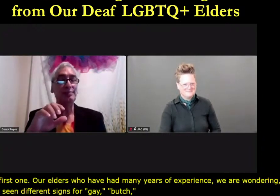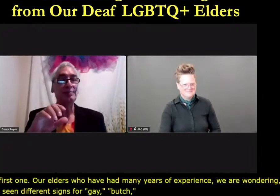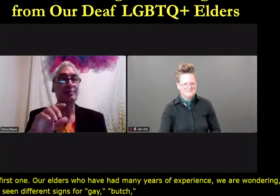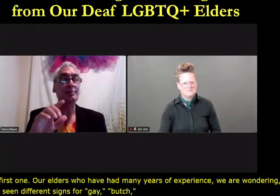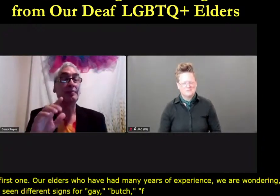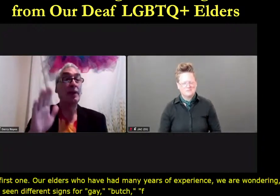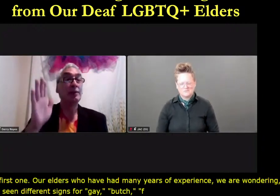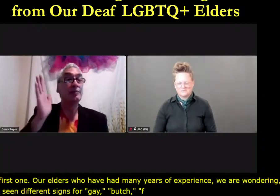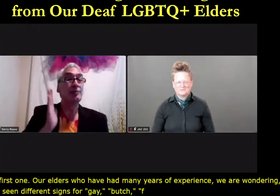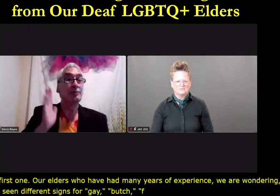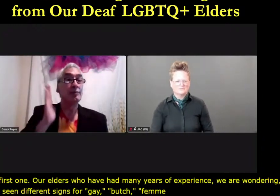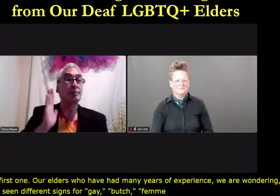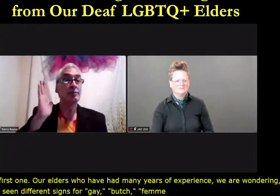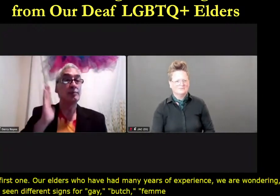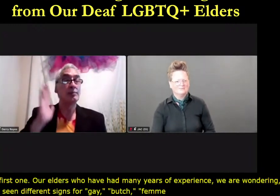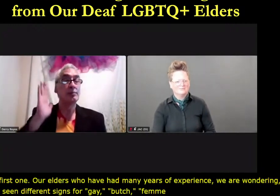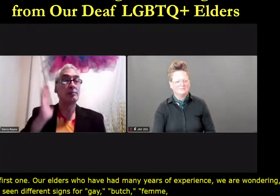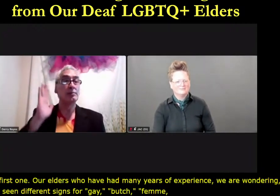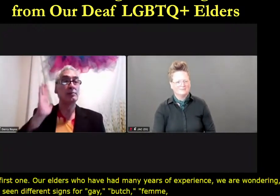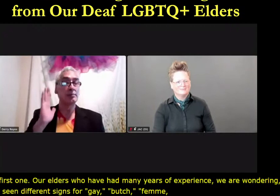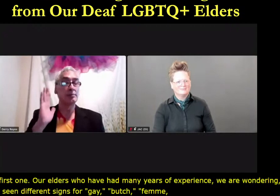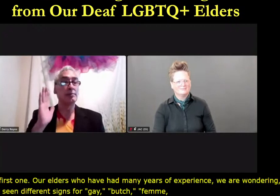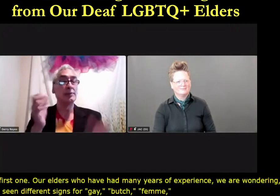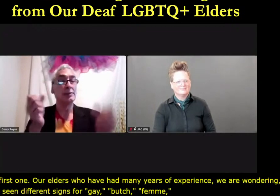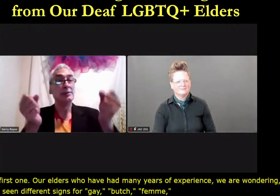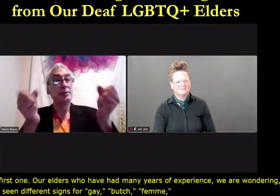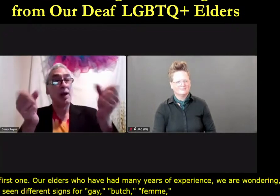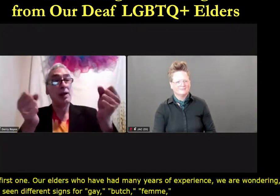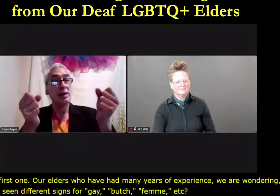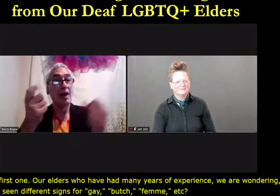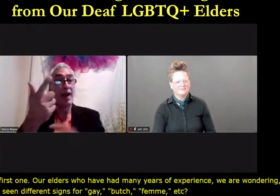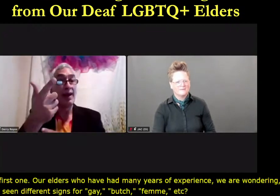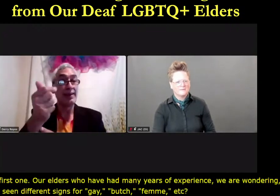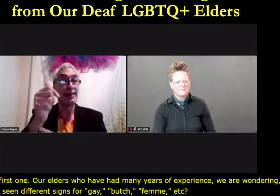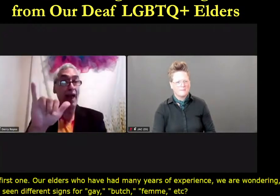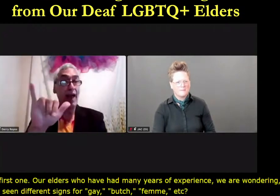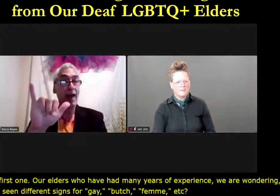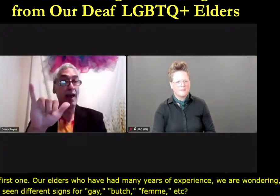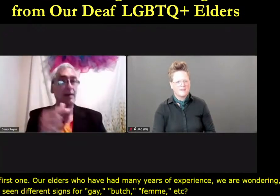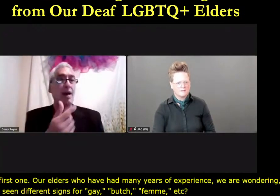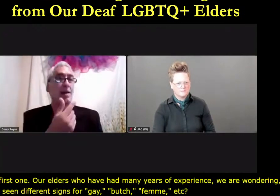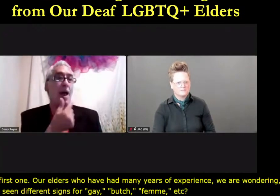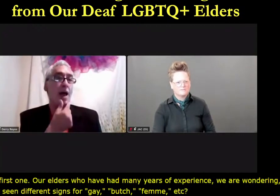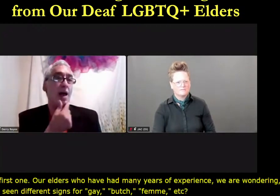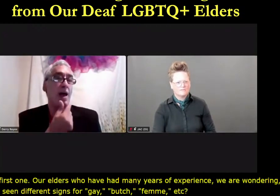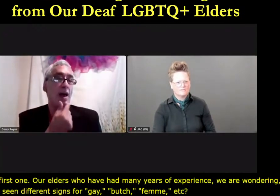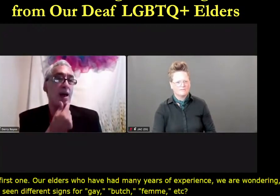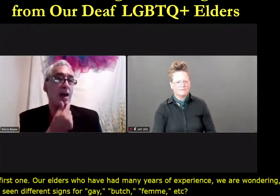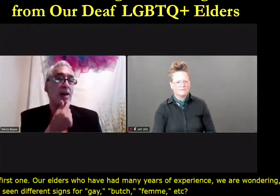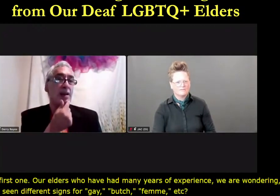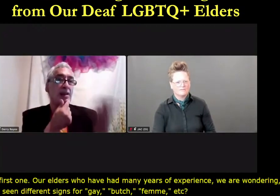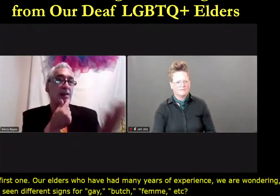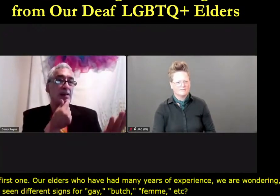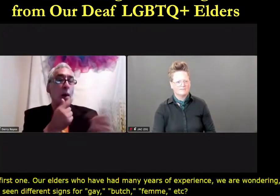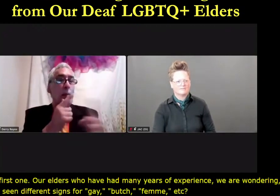yes jack um so i remember a long time ago the sign for gay um